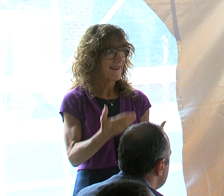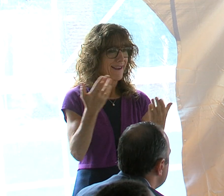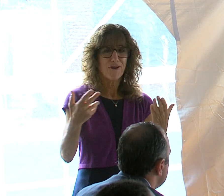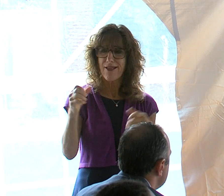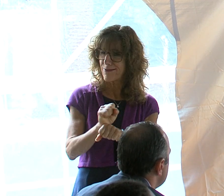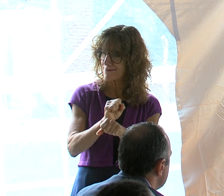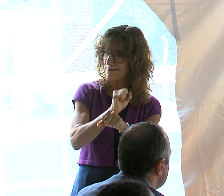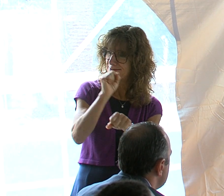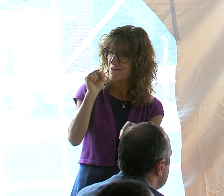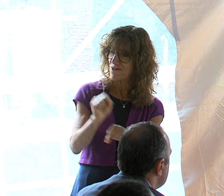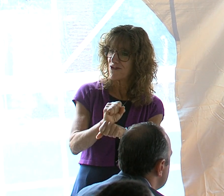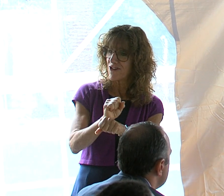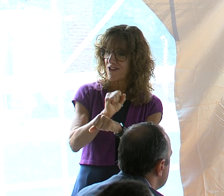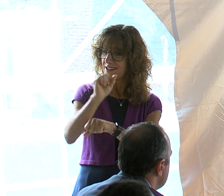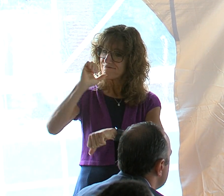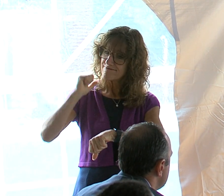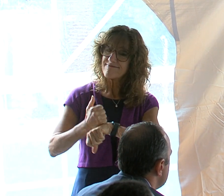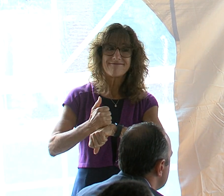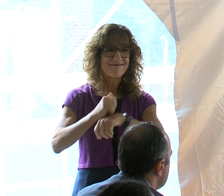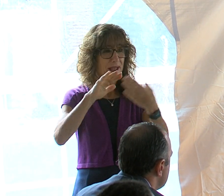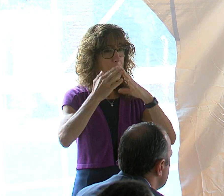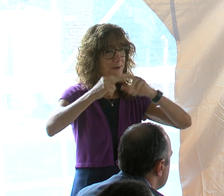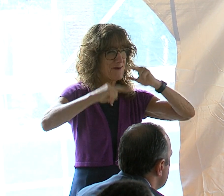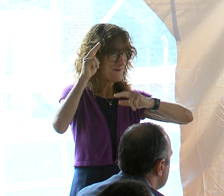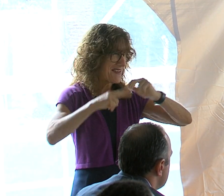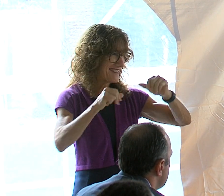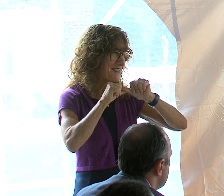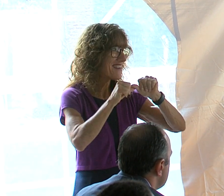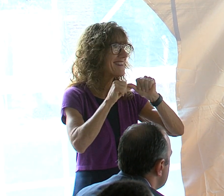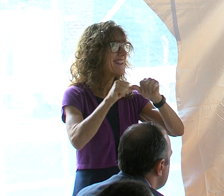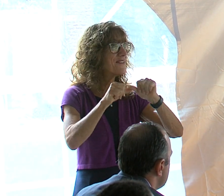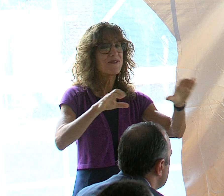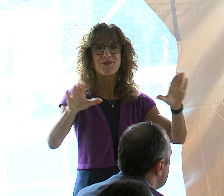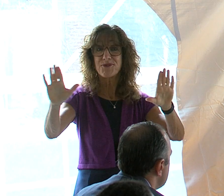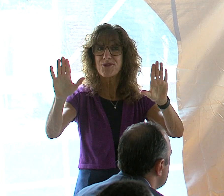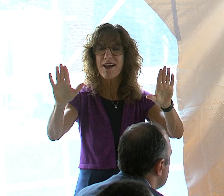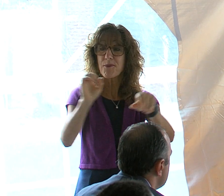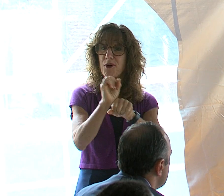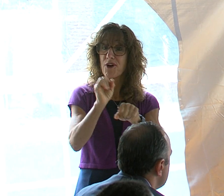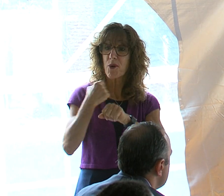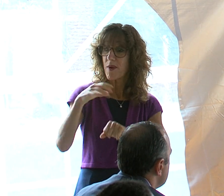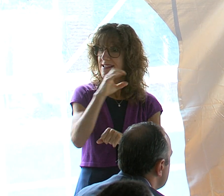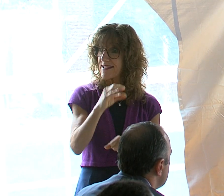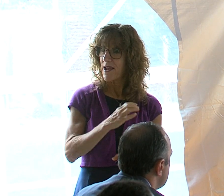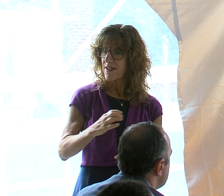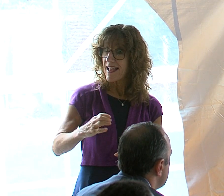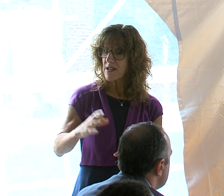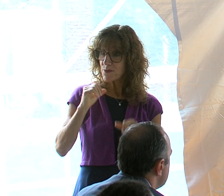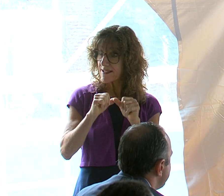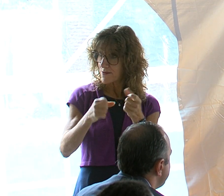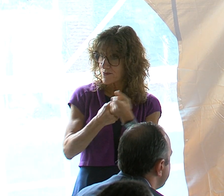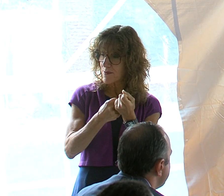work getting this community built. So continue to do the great work. We as the county council will continue